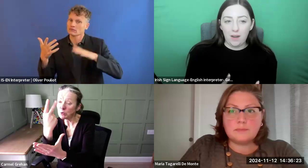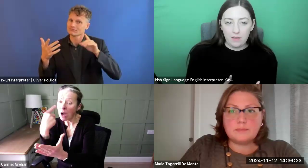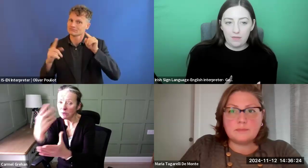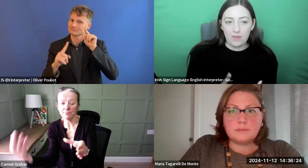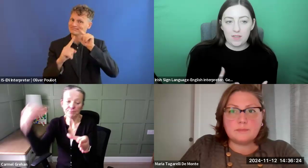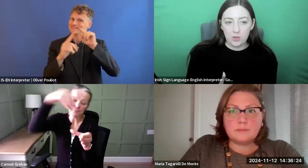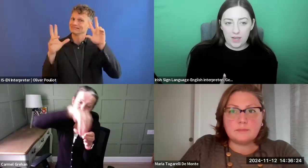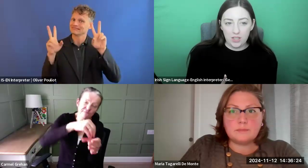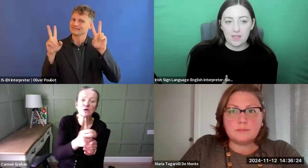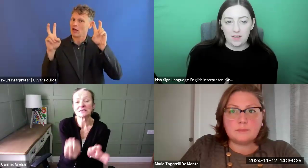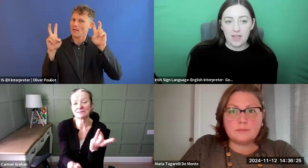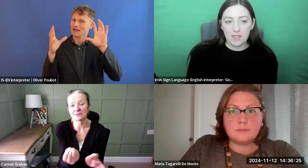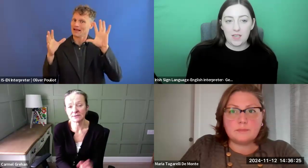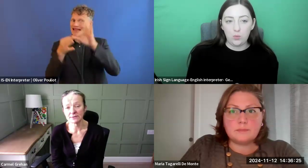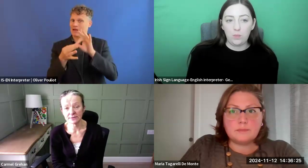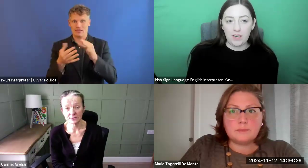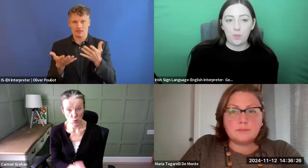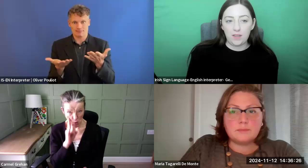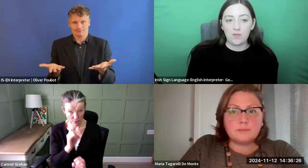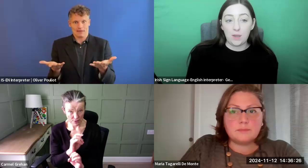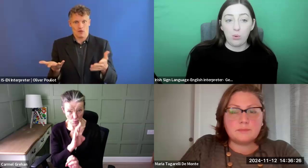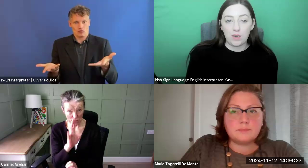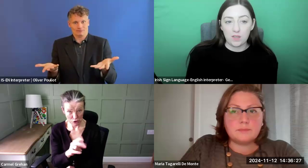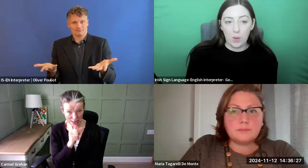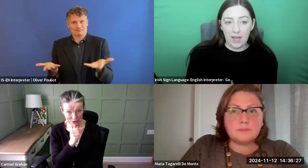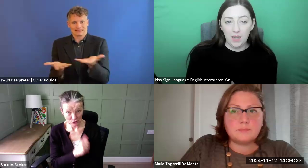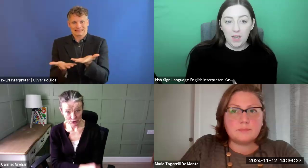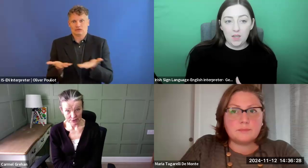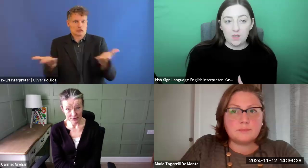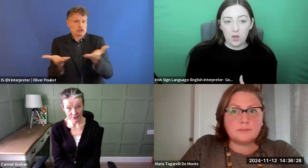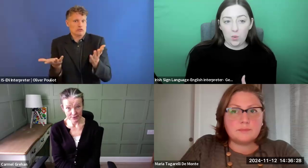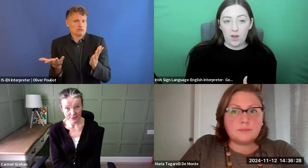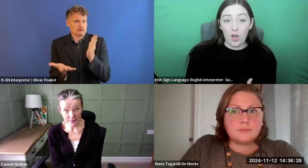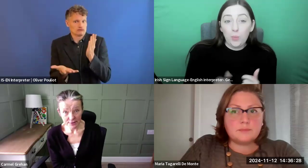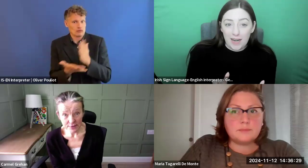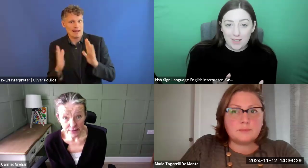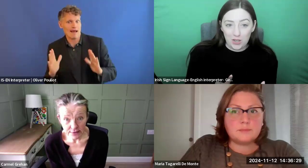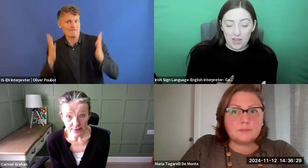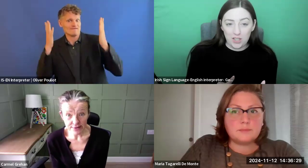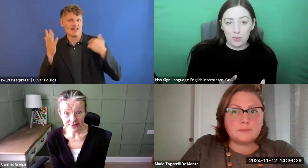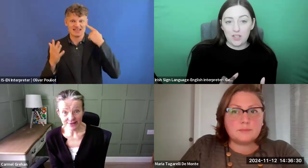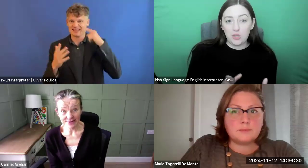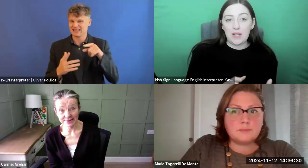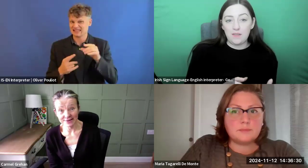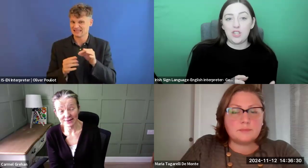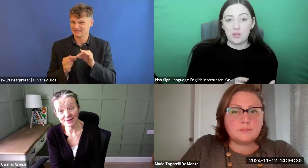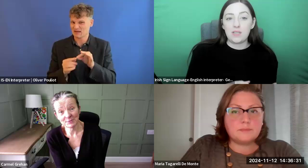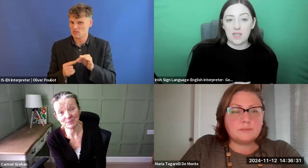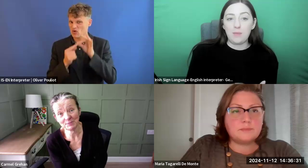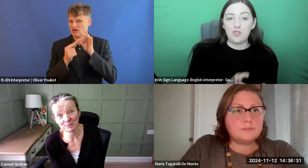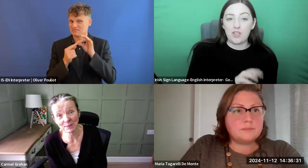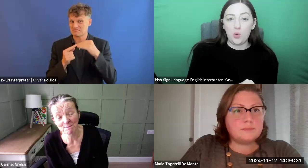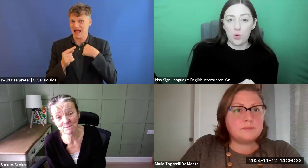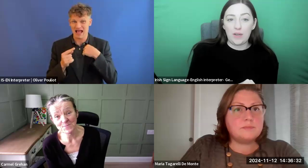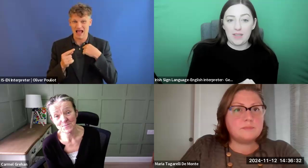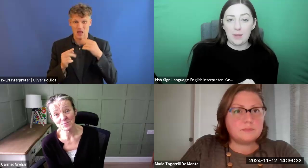to real life situations, I think is one major part that's really important as well. So I hope that answers your question, but I do believe that she does the